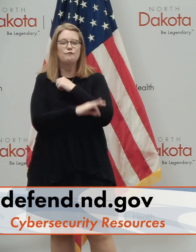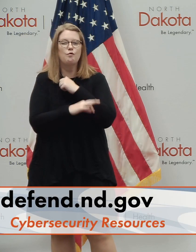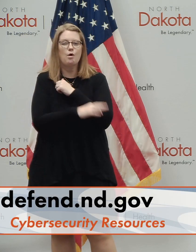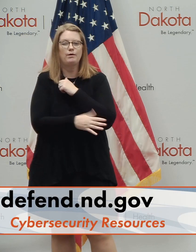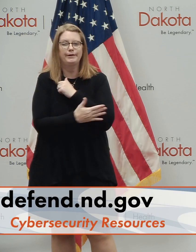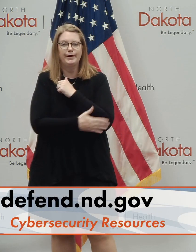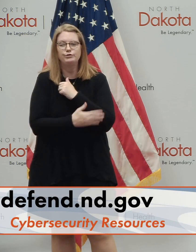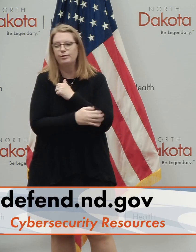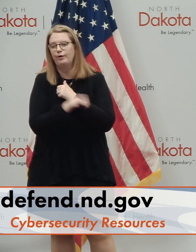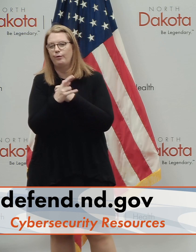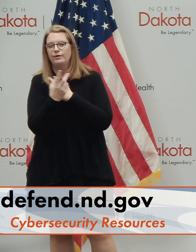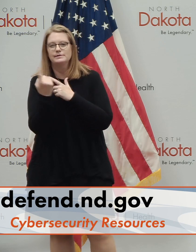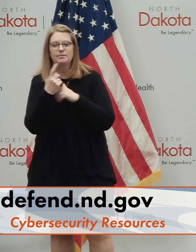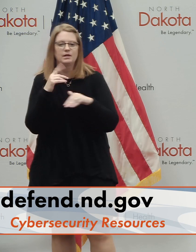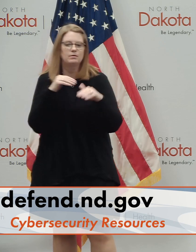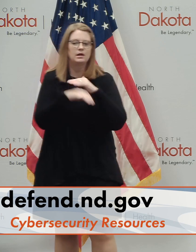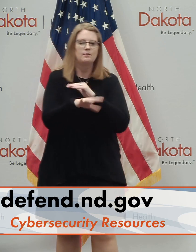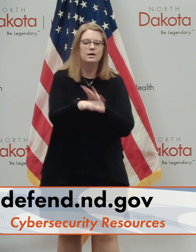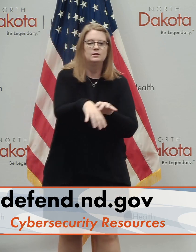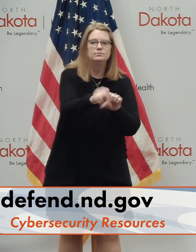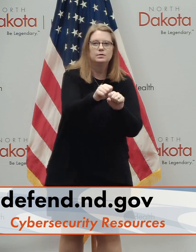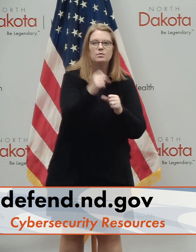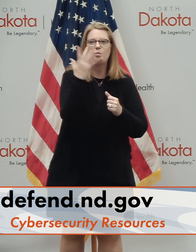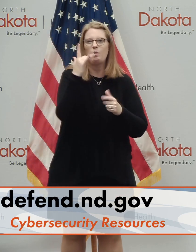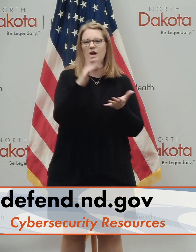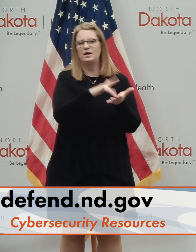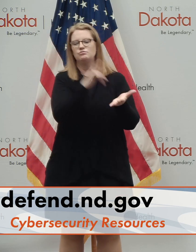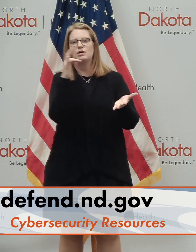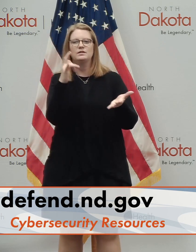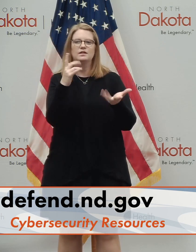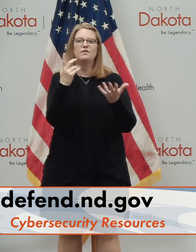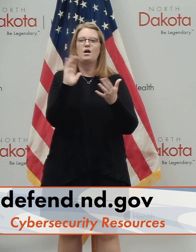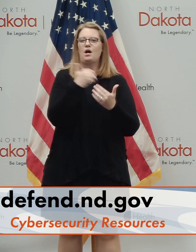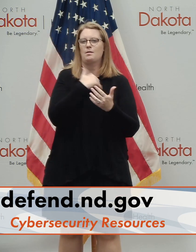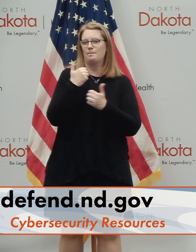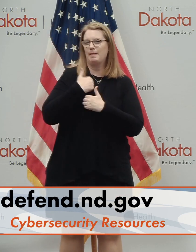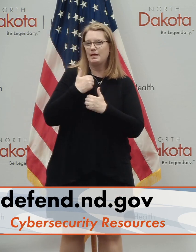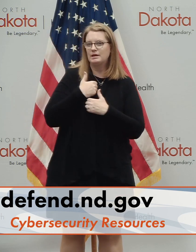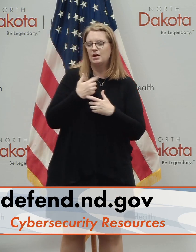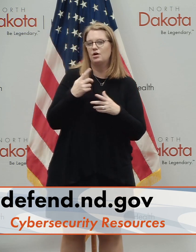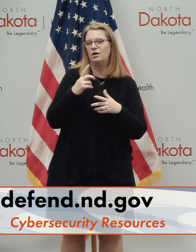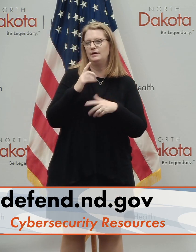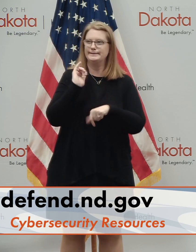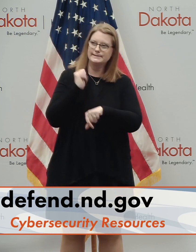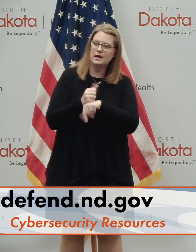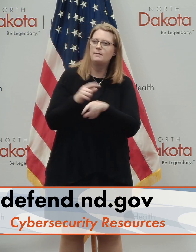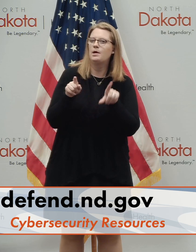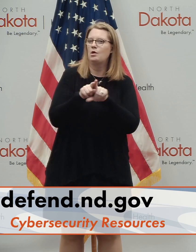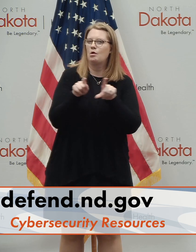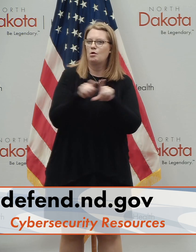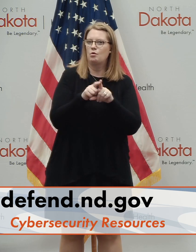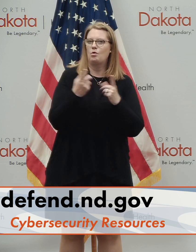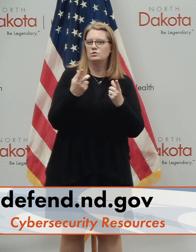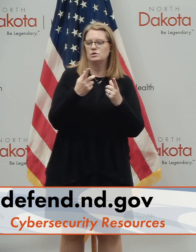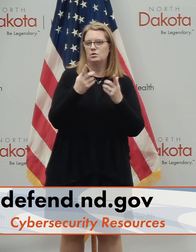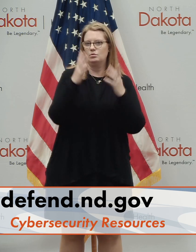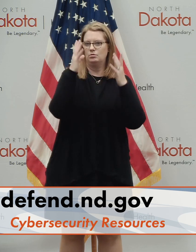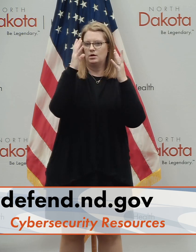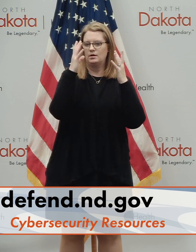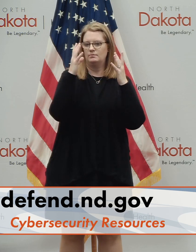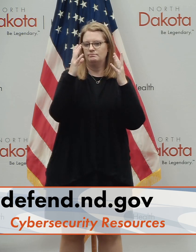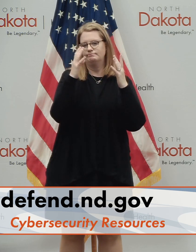energy production, and military defense. So we need to defend not just our state, but our nation with the work that we're doing